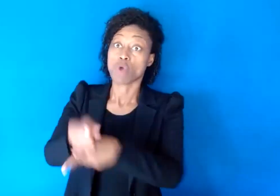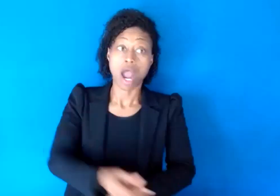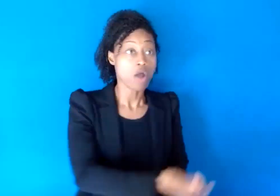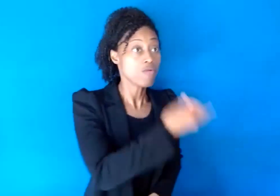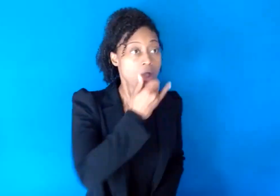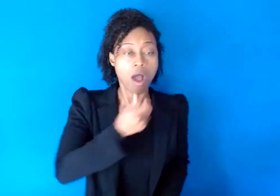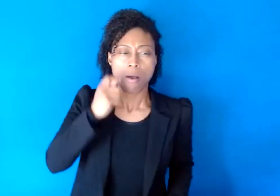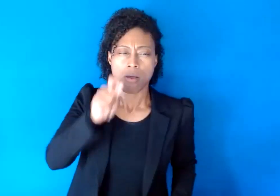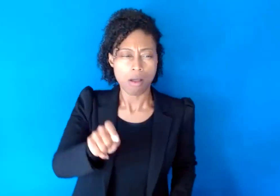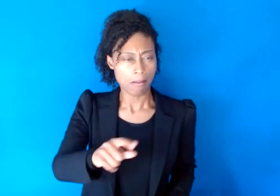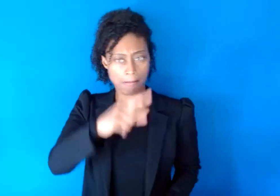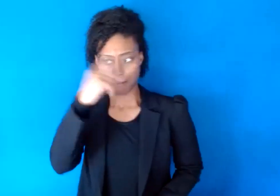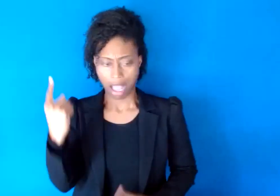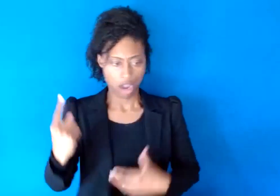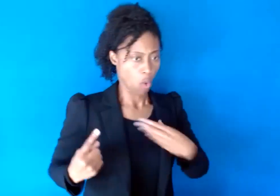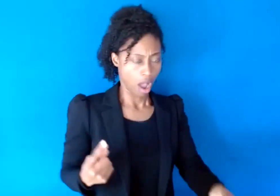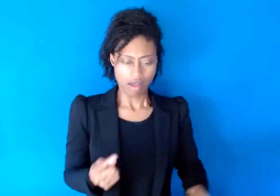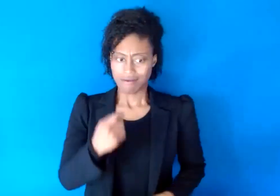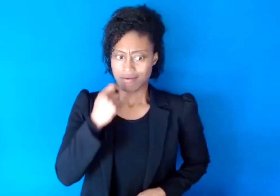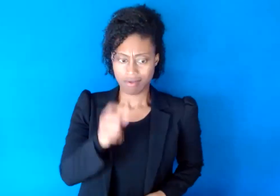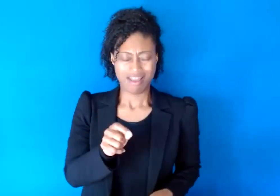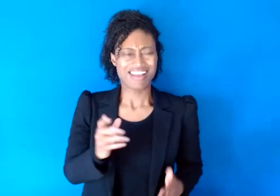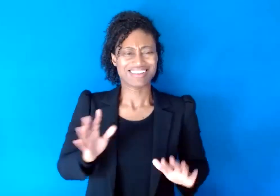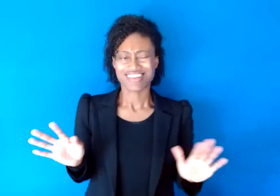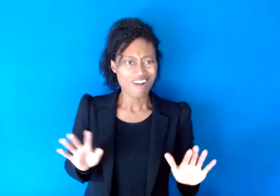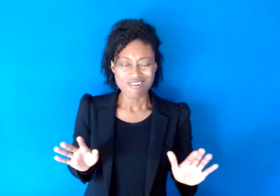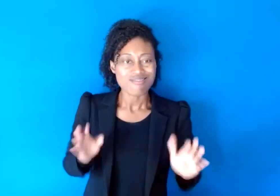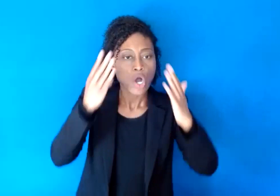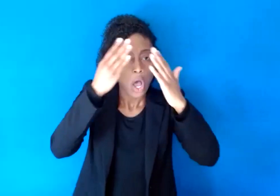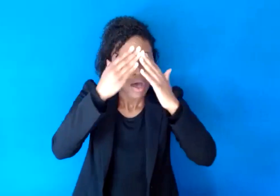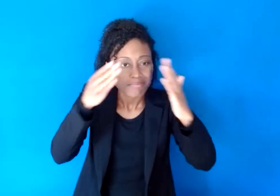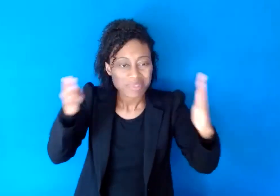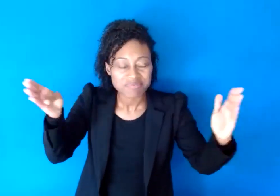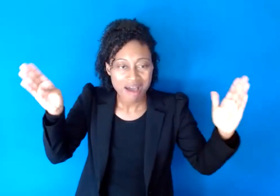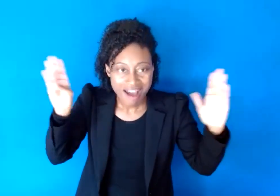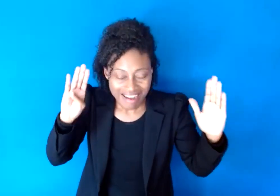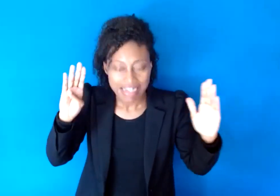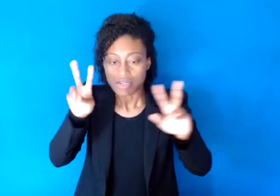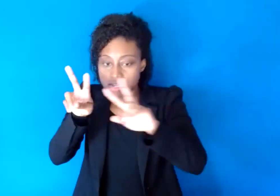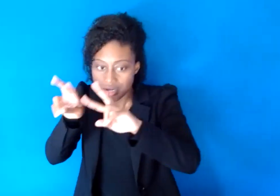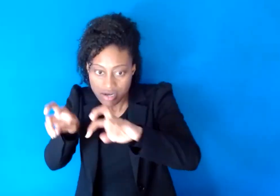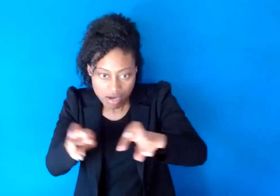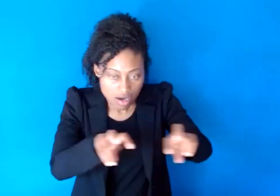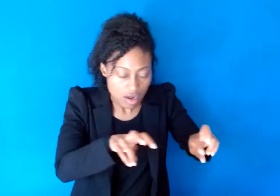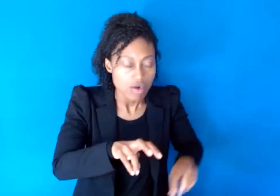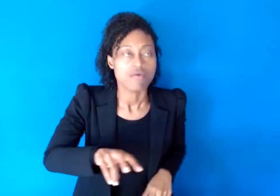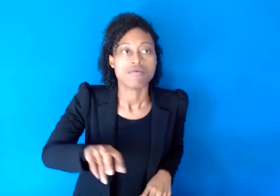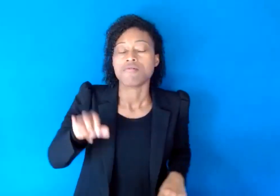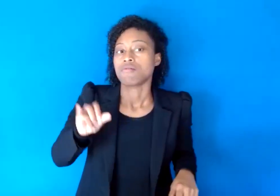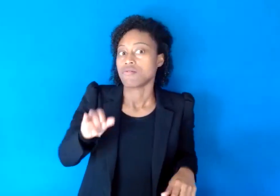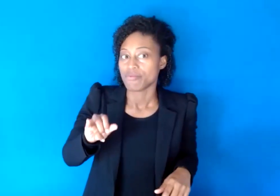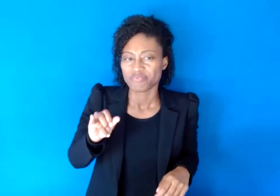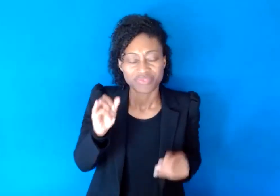wrong. We all have to have an open mind first. And as far as DEI policies go,